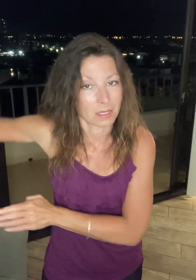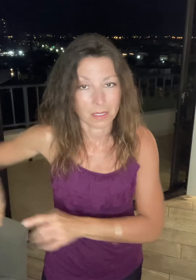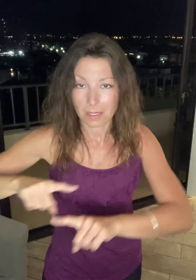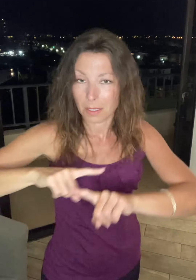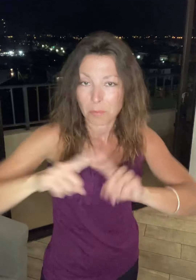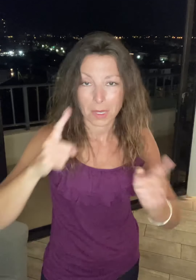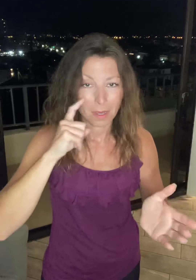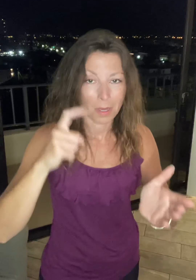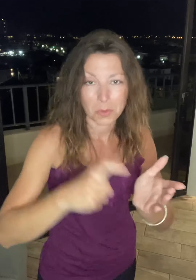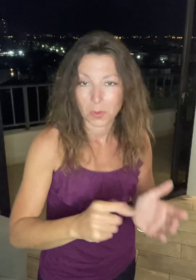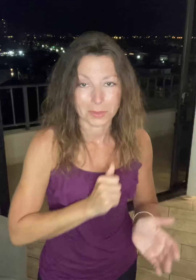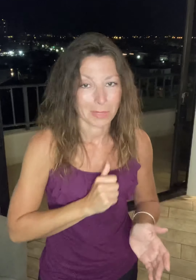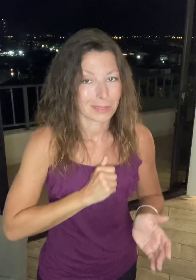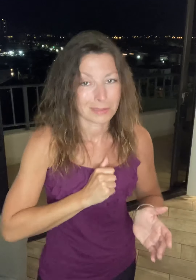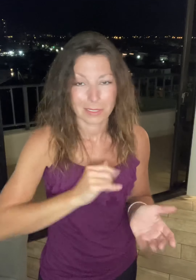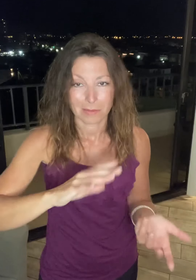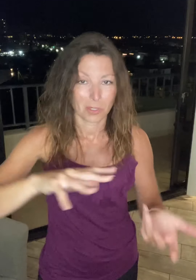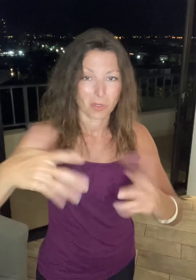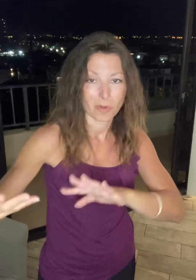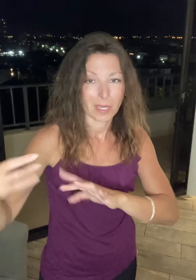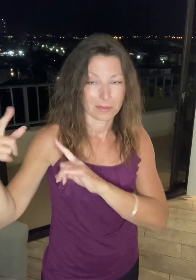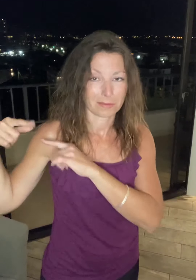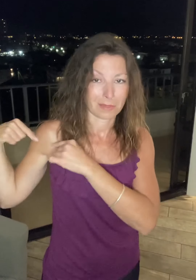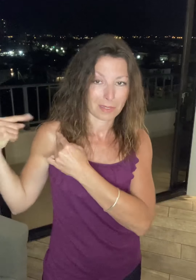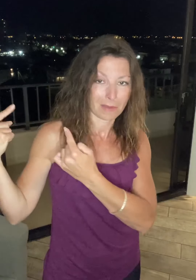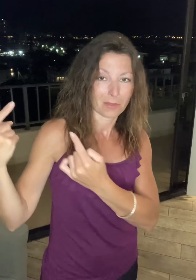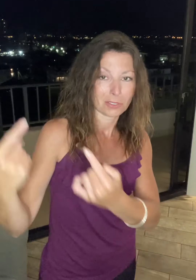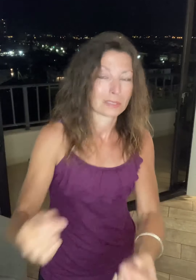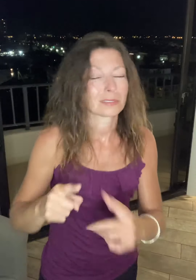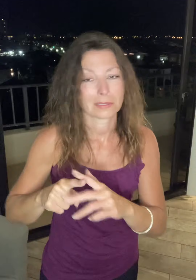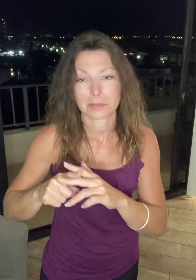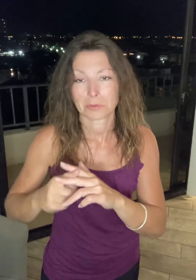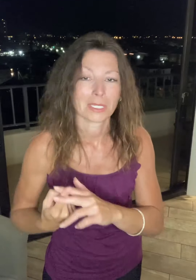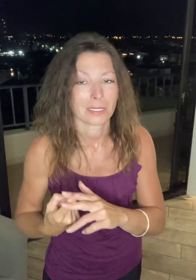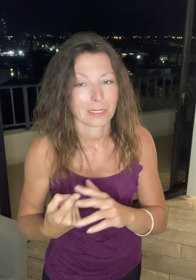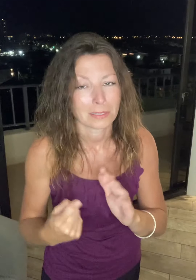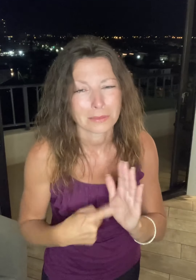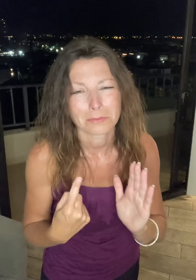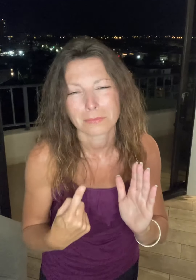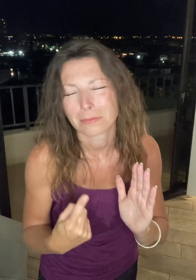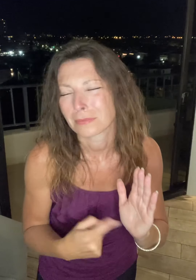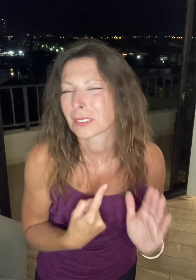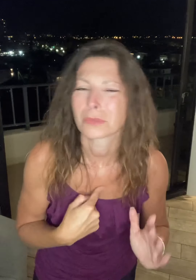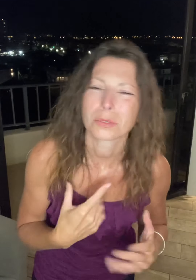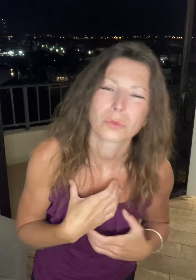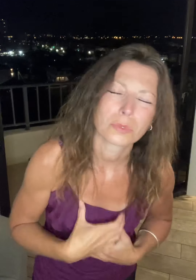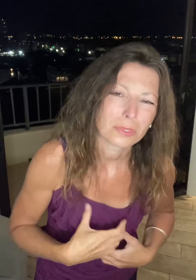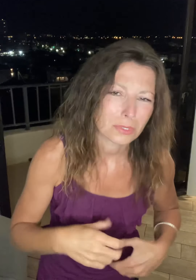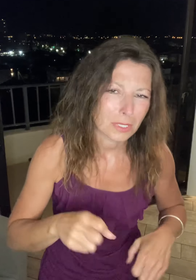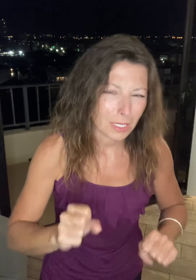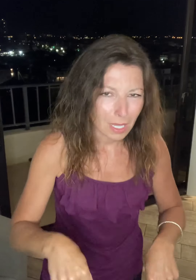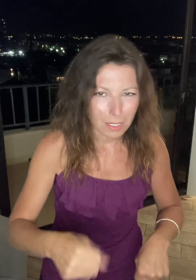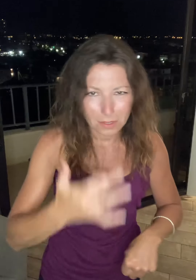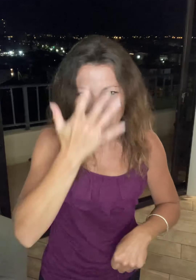along Yeah, I'm a wreck of a thousand times I wish that I could shit on the